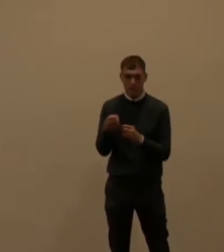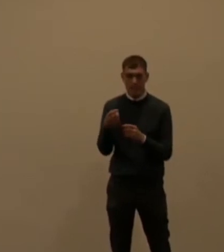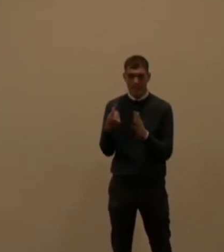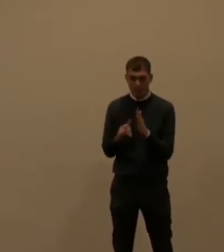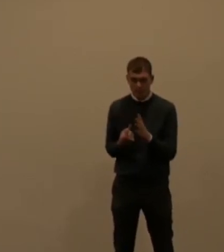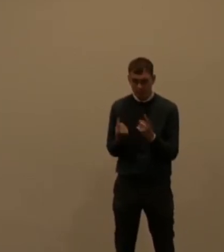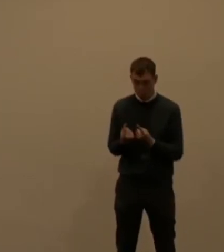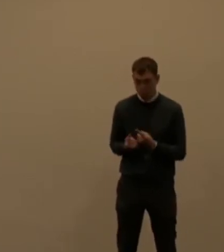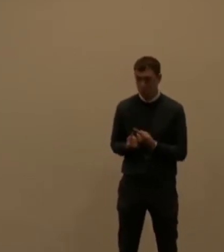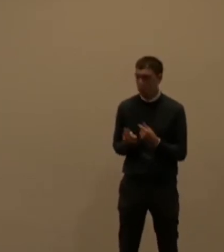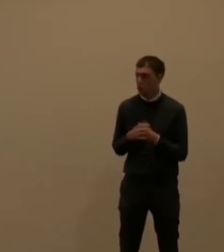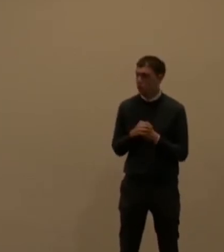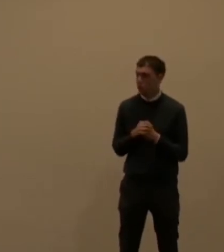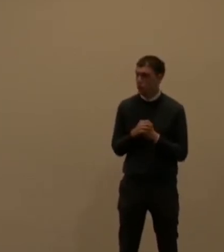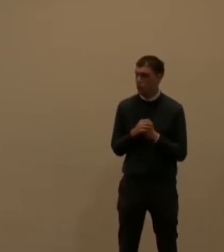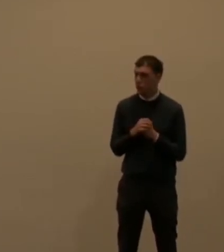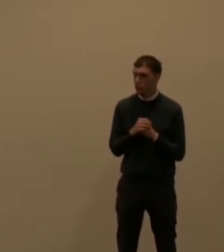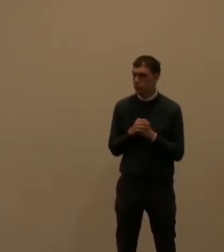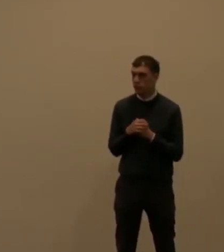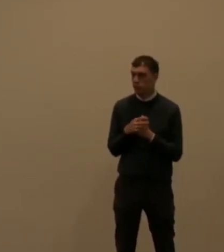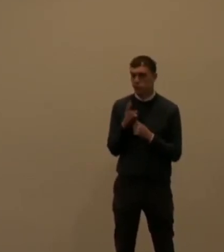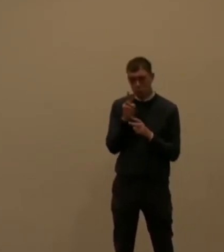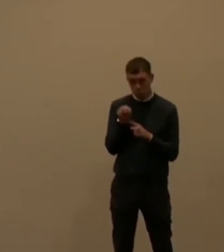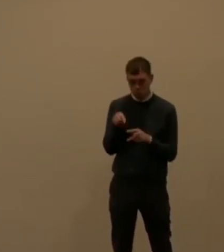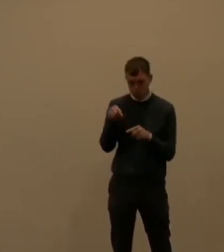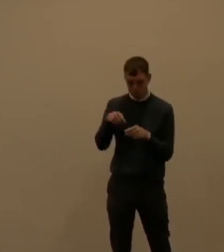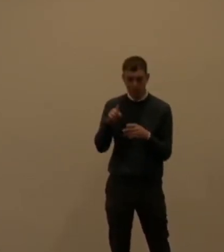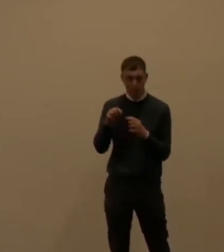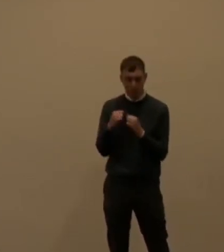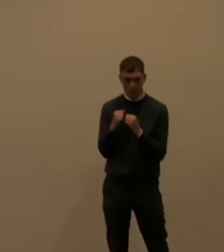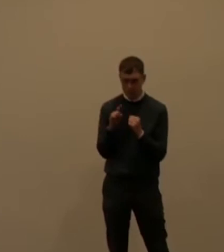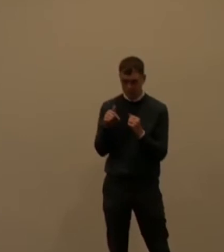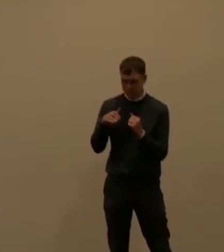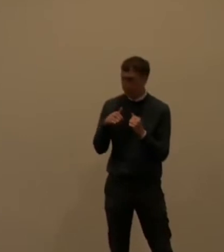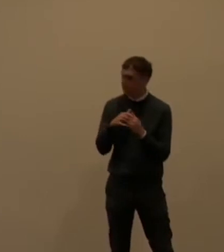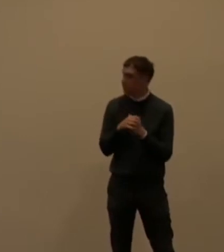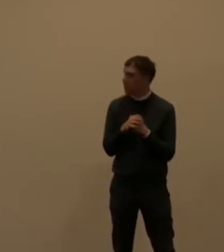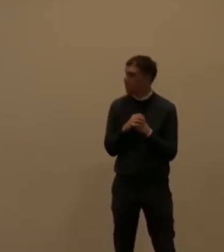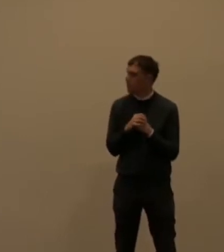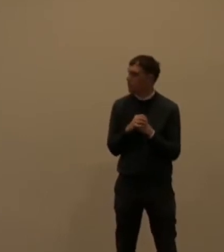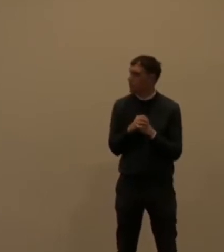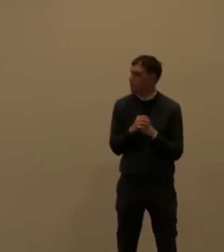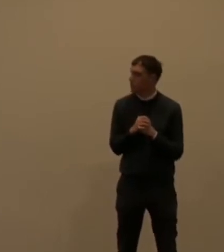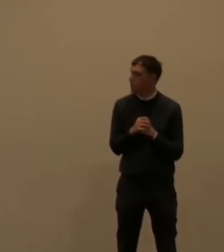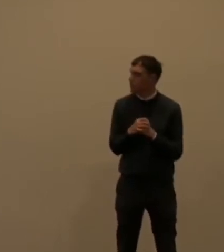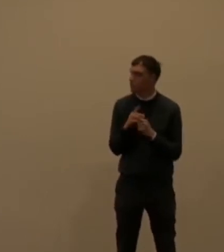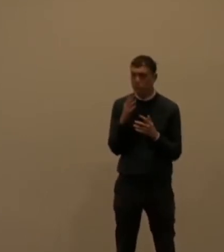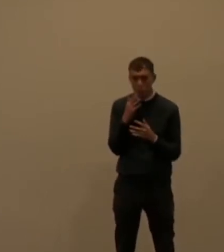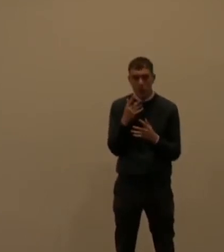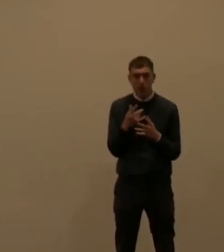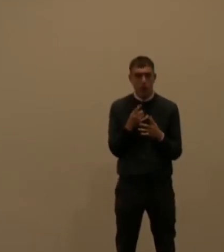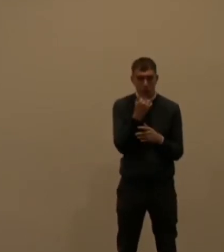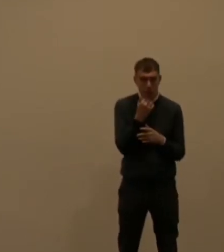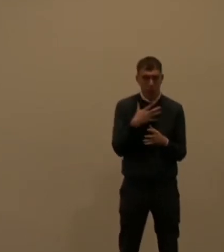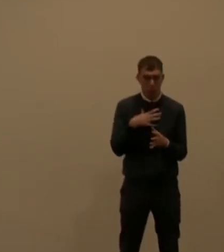those customizations? Have you looked what's in the product? There's a lot of companies coming, when they do the upgrade project, they say, we want to